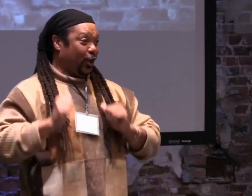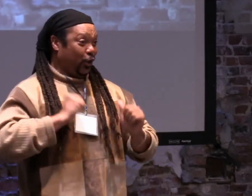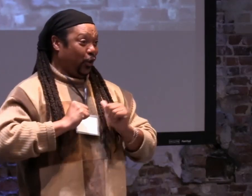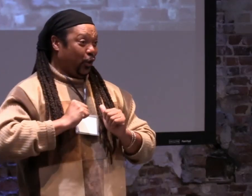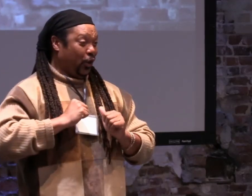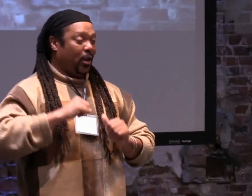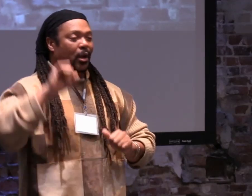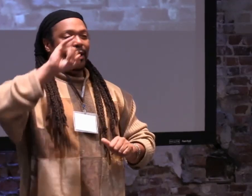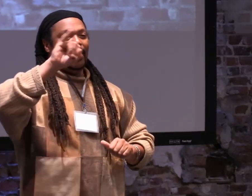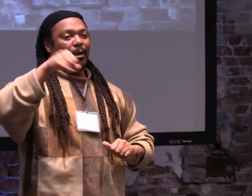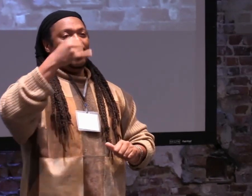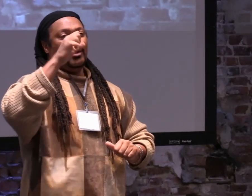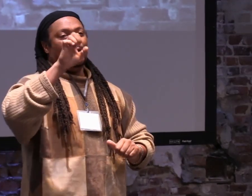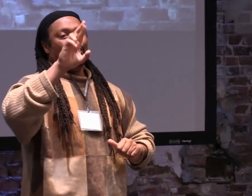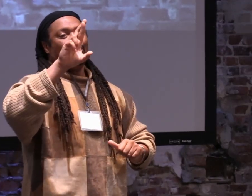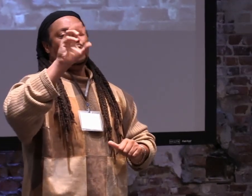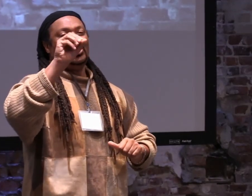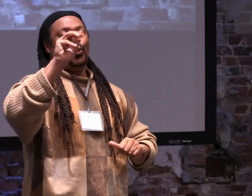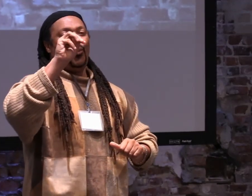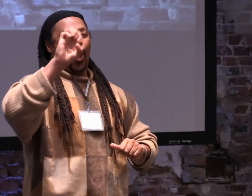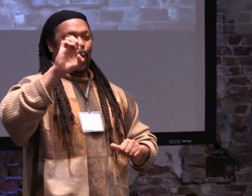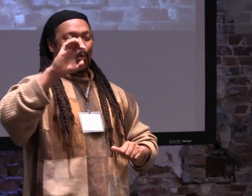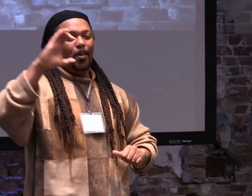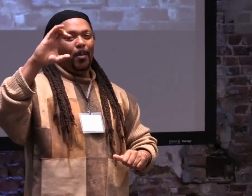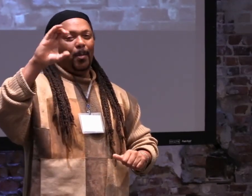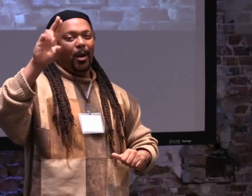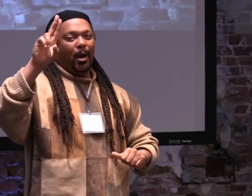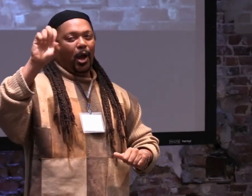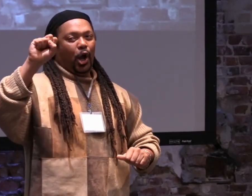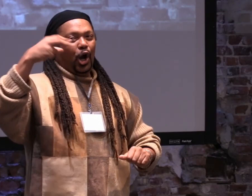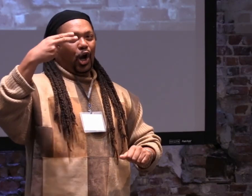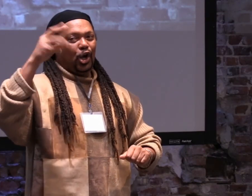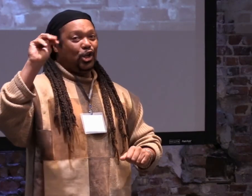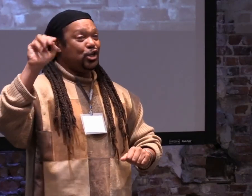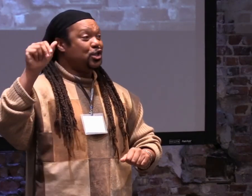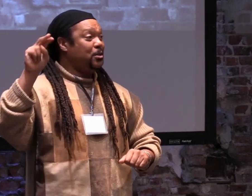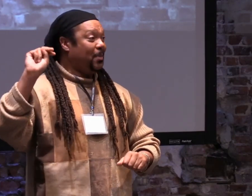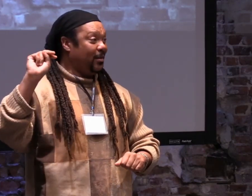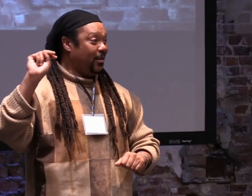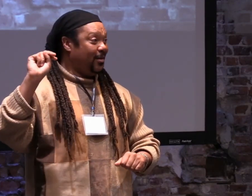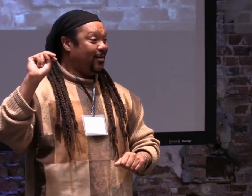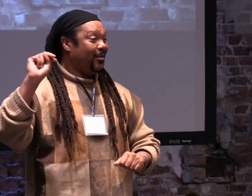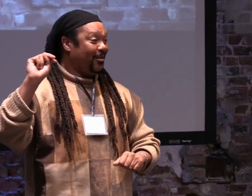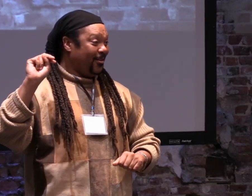And the first person that pulled me into theater was Jerome Cushman